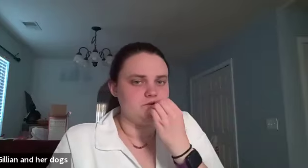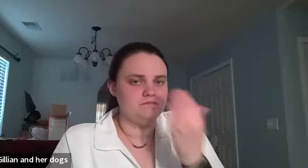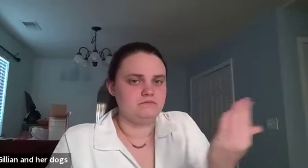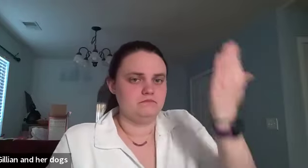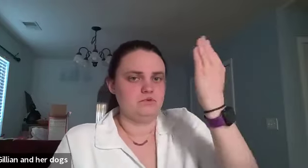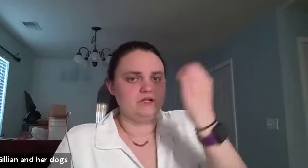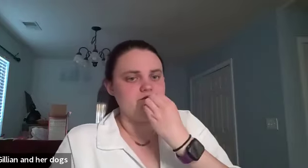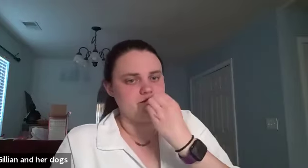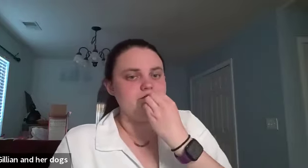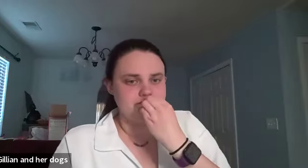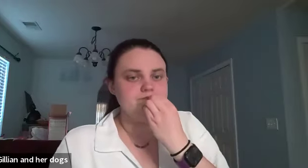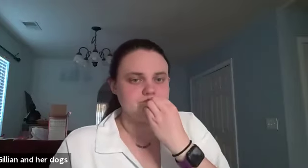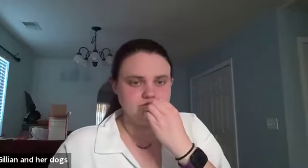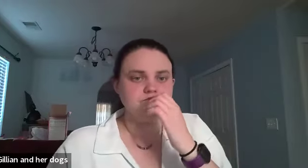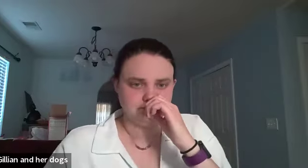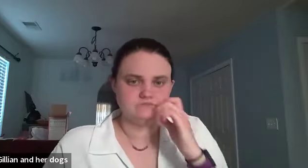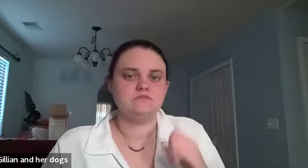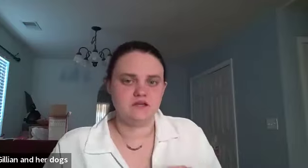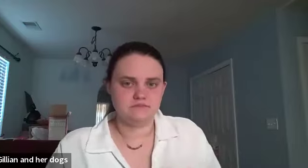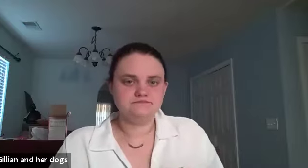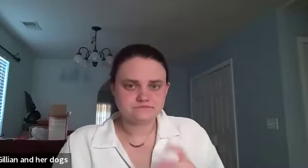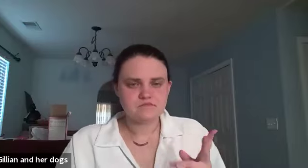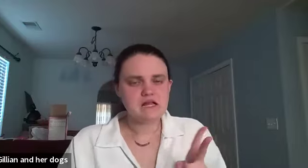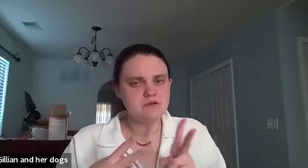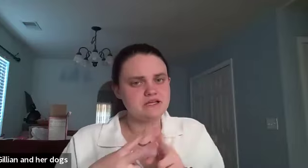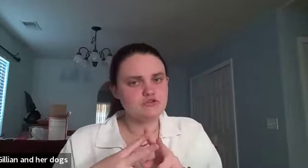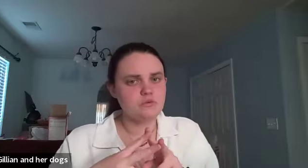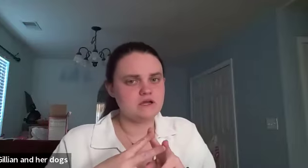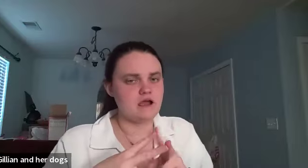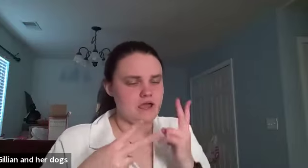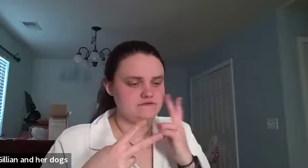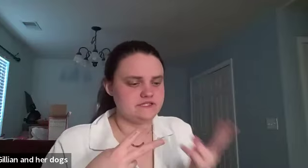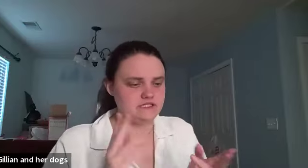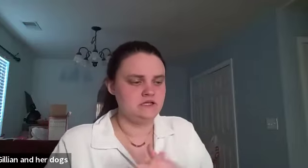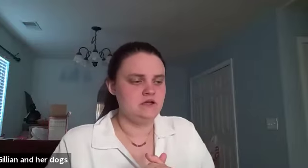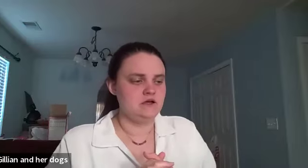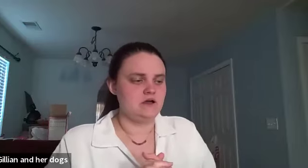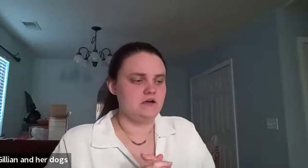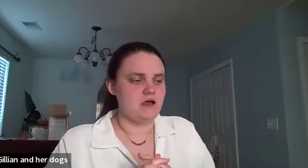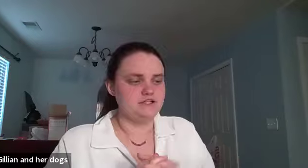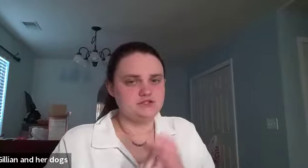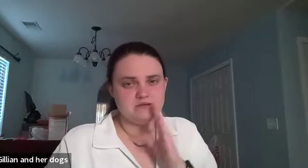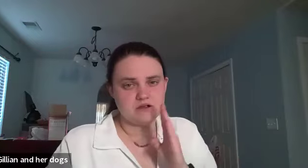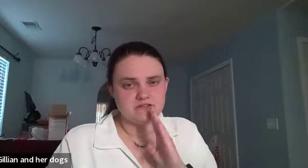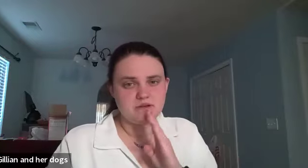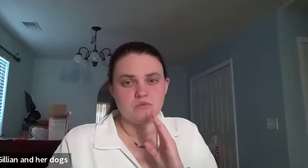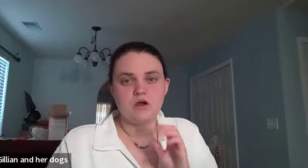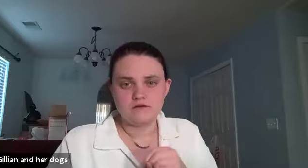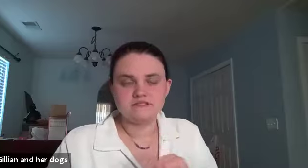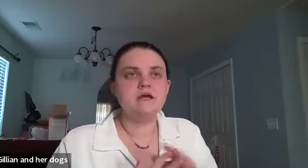food, morning food. Okay. Now, either one I have seen. I do see breakfast a bit more often,